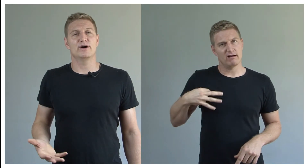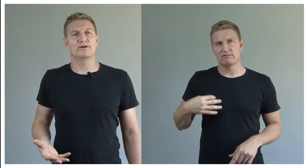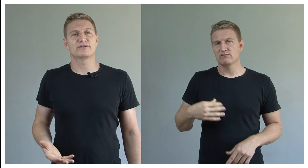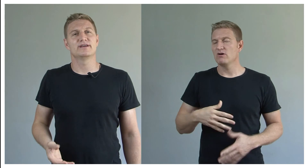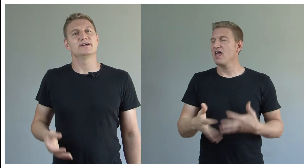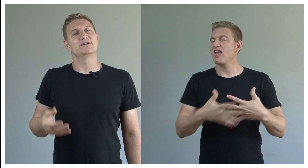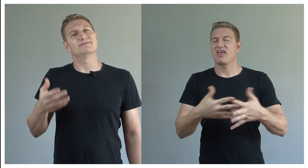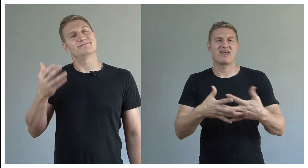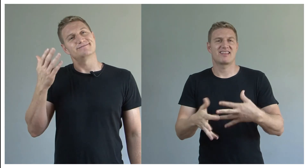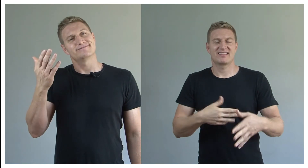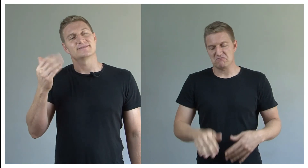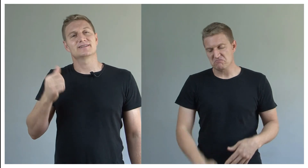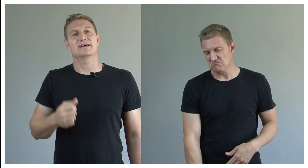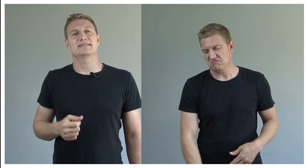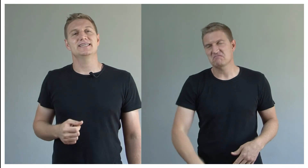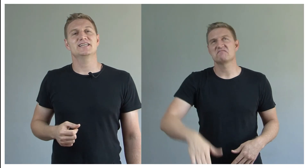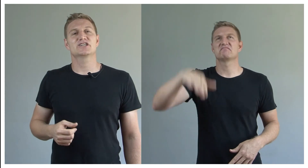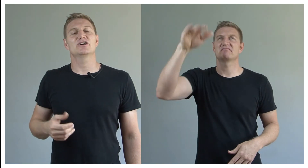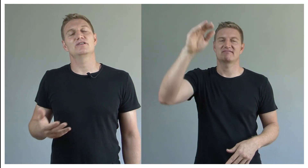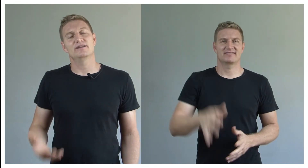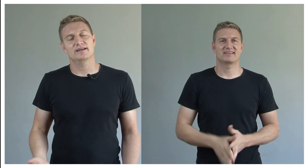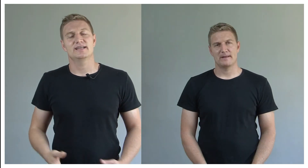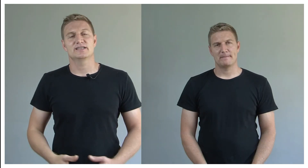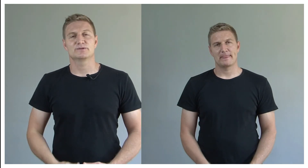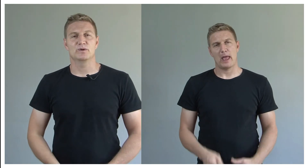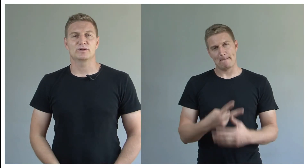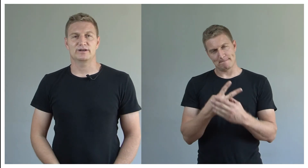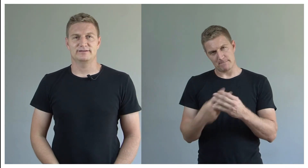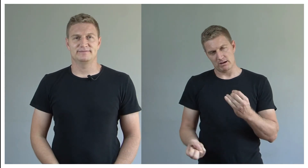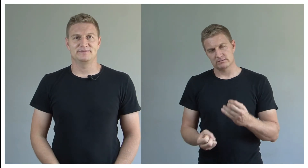both a teenage girl and a small girl.